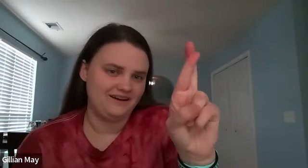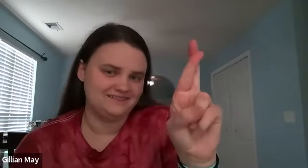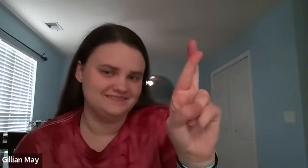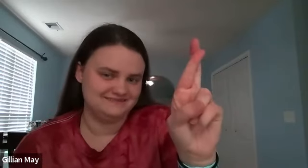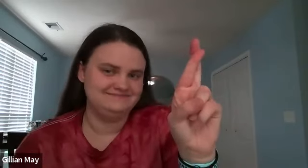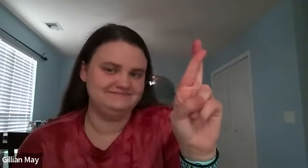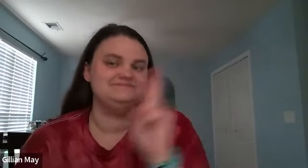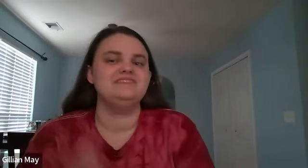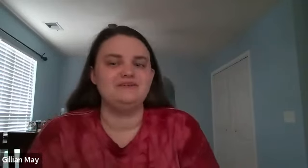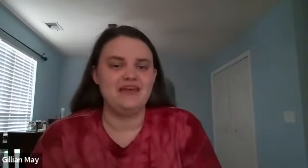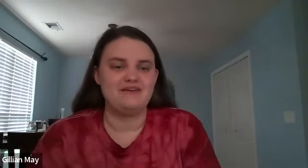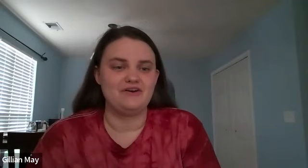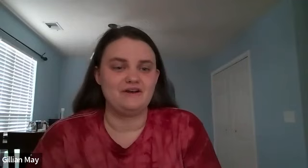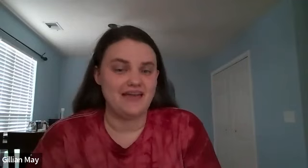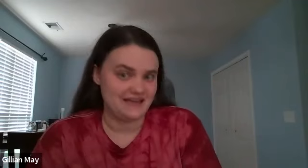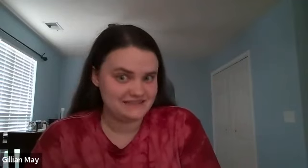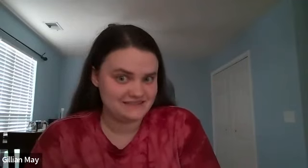R. Mm-hmm. Then we have our S.